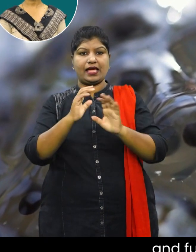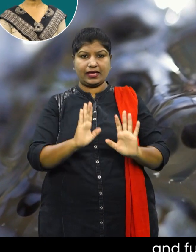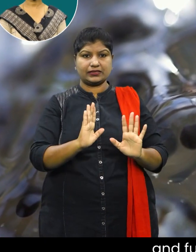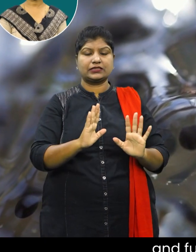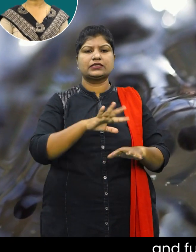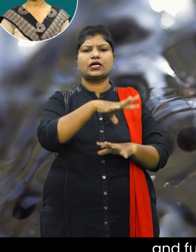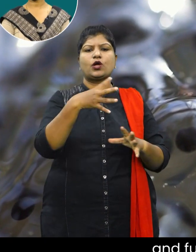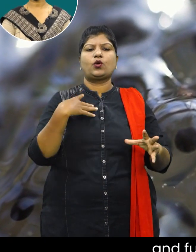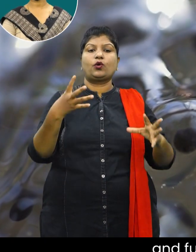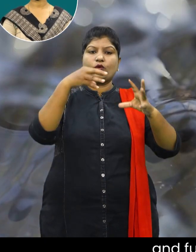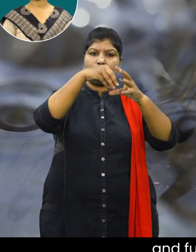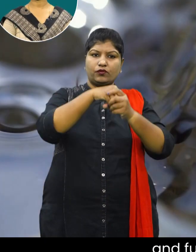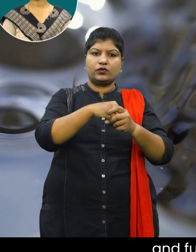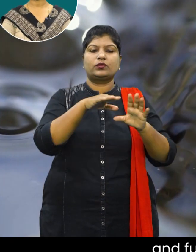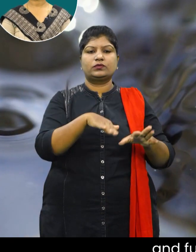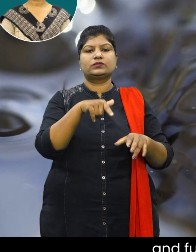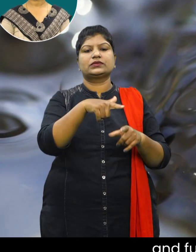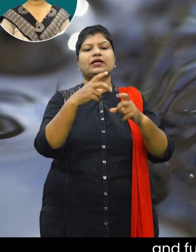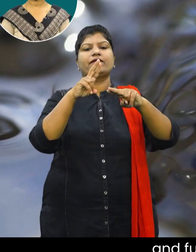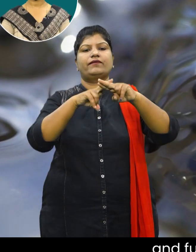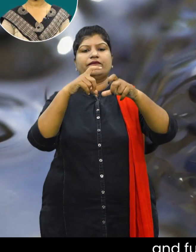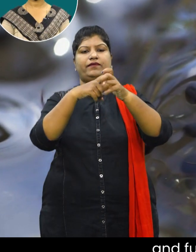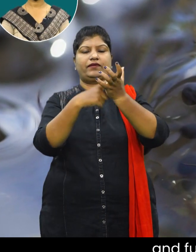in fertilization.